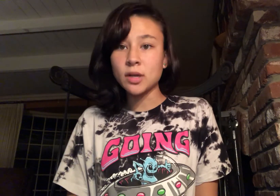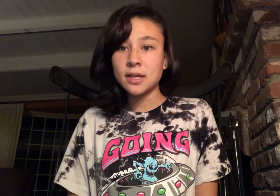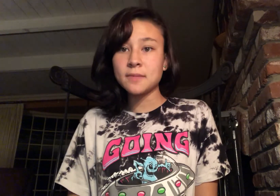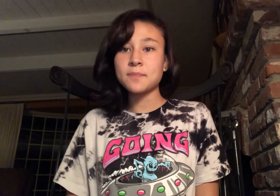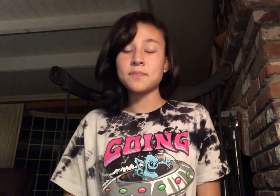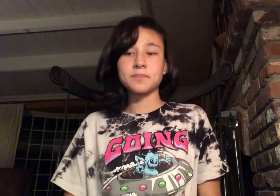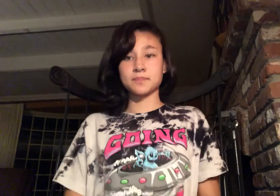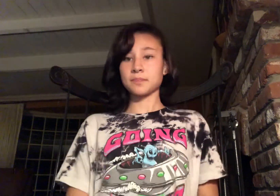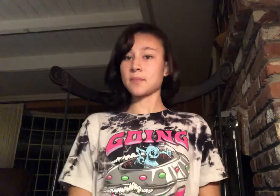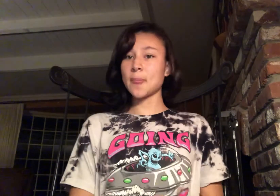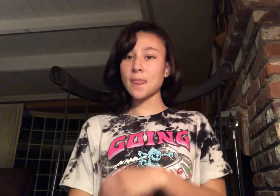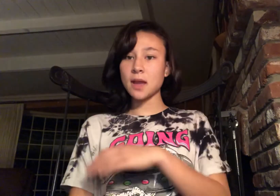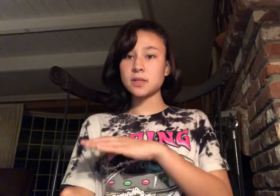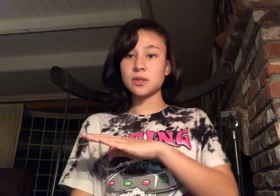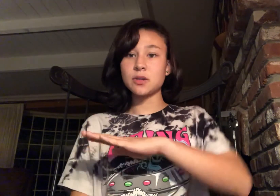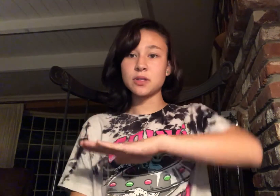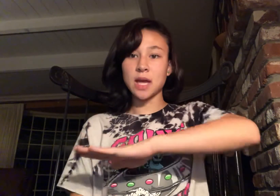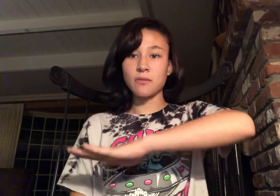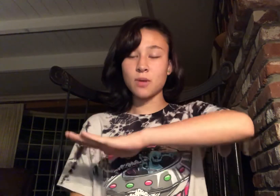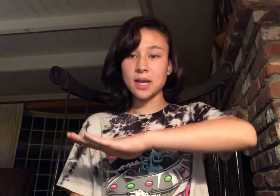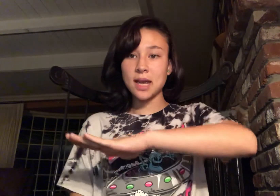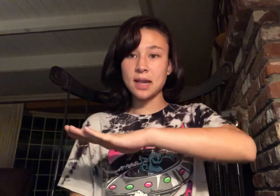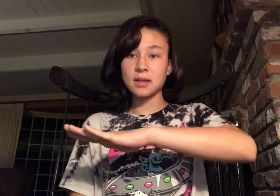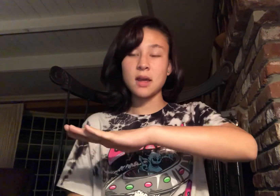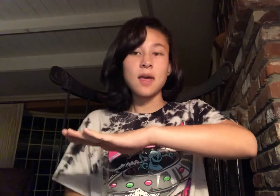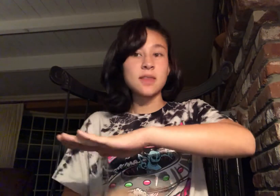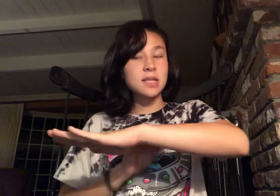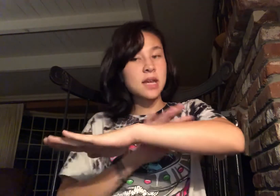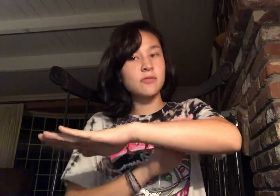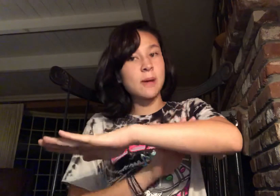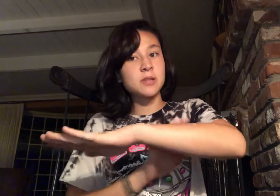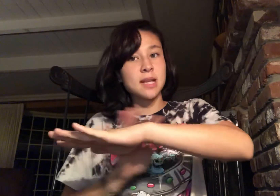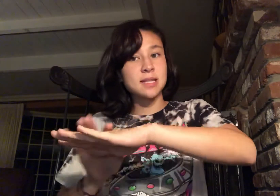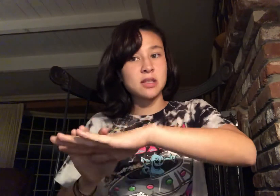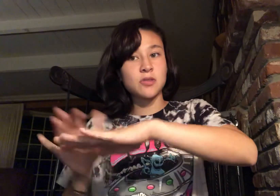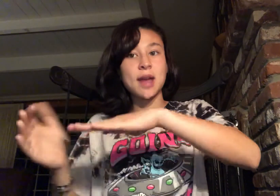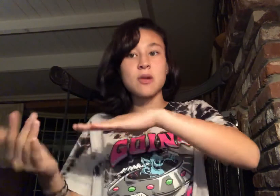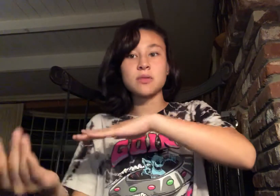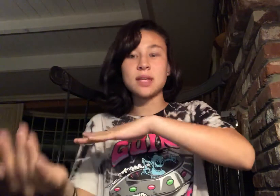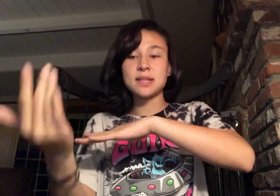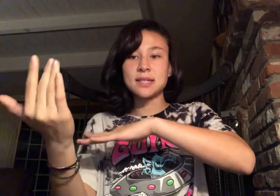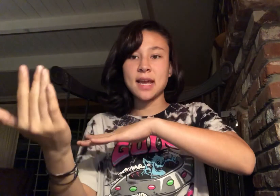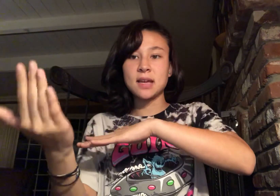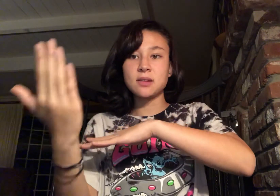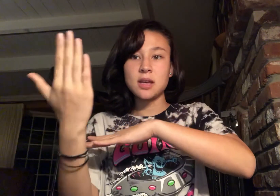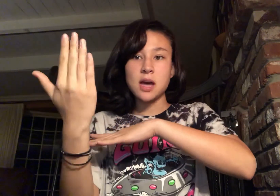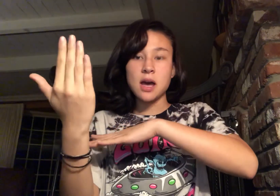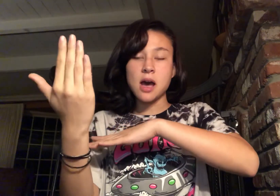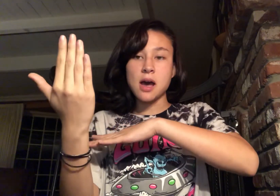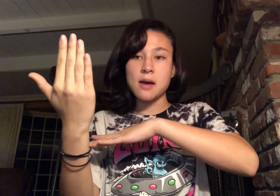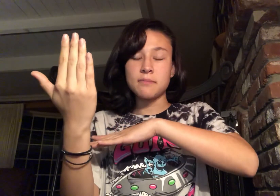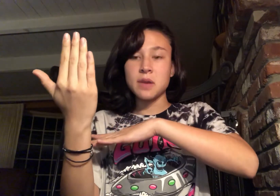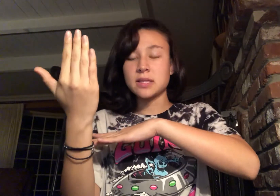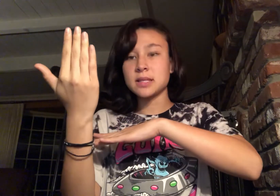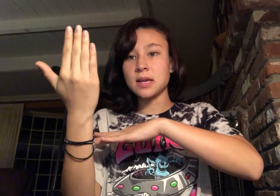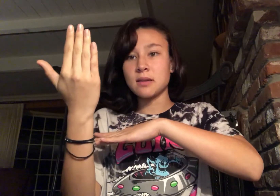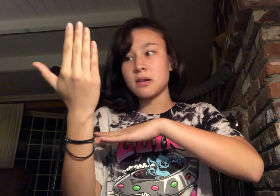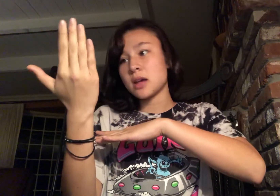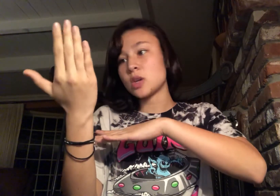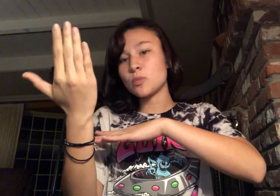morning. So you're going to have one hand. This kind of represents the ground, and this hand, it's an open